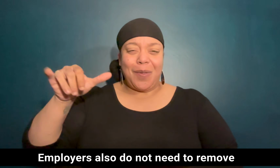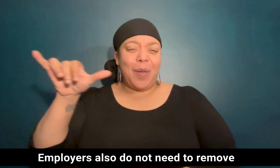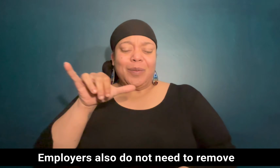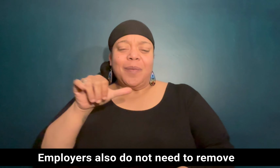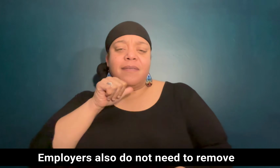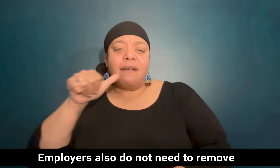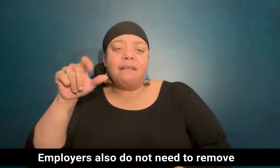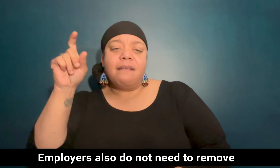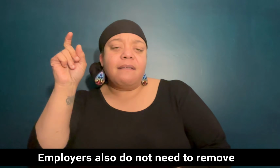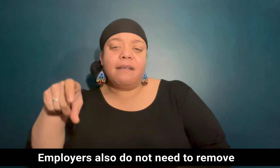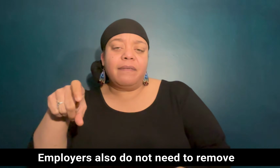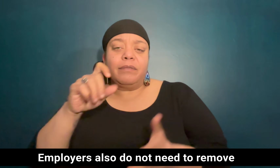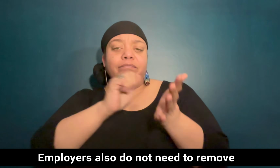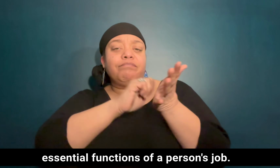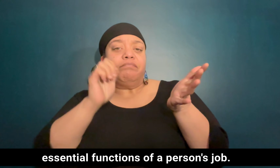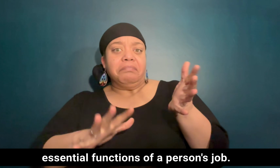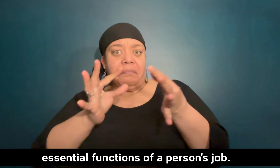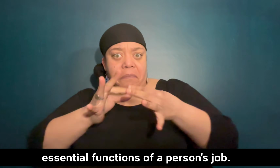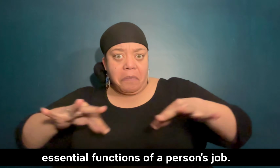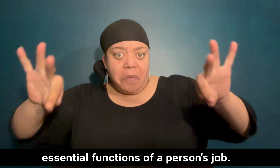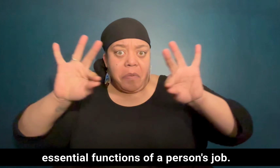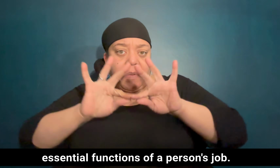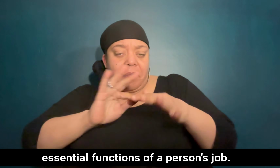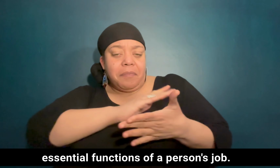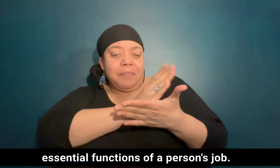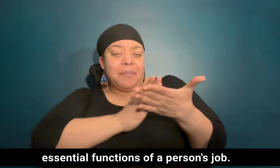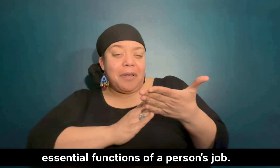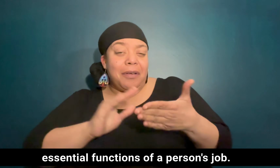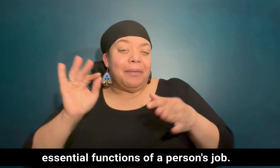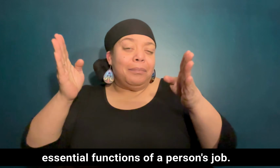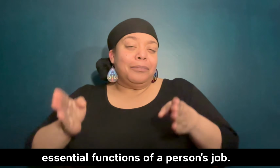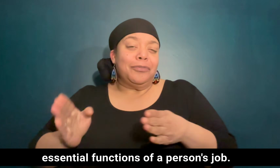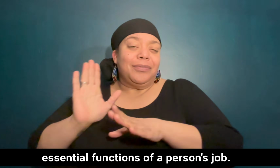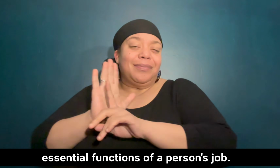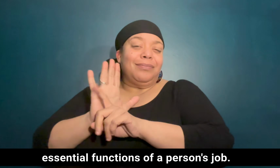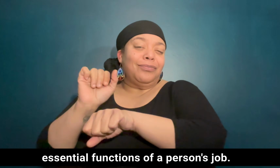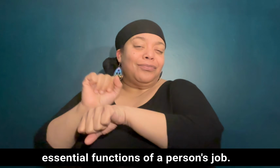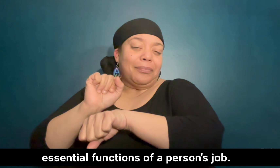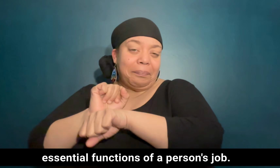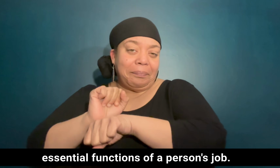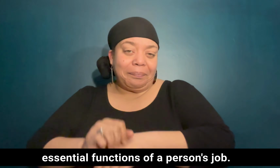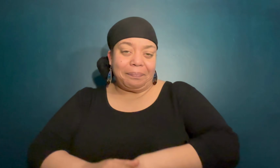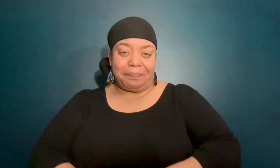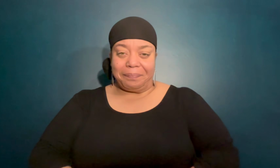Employers also do not need to remove essential functions of a person's job.